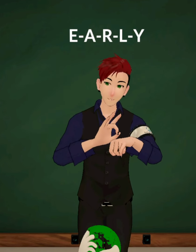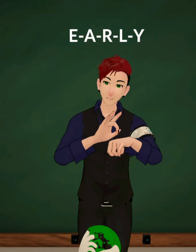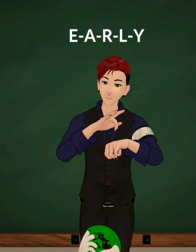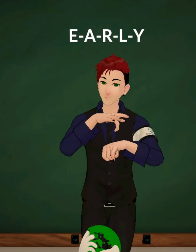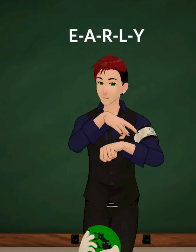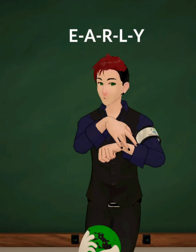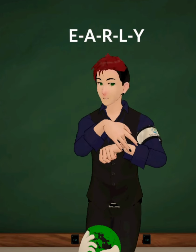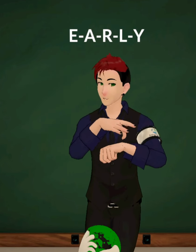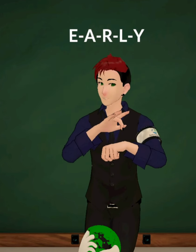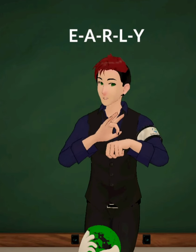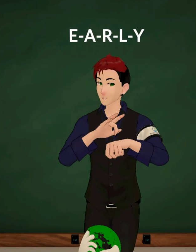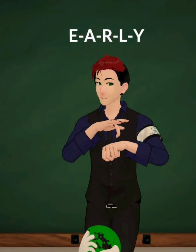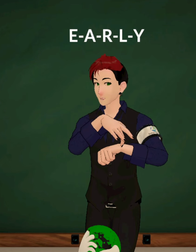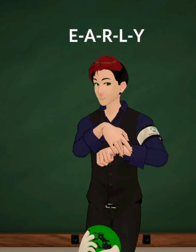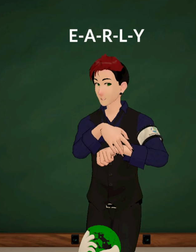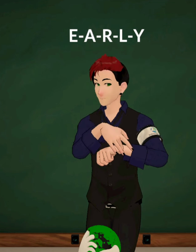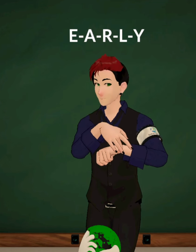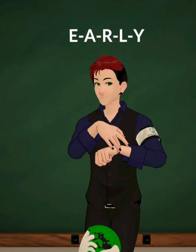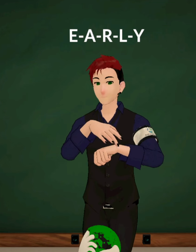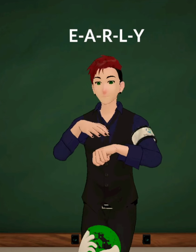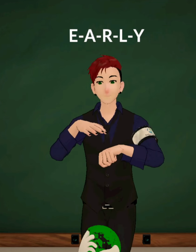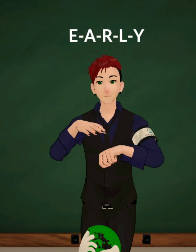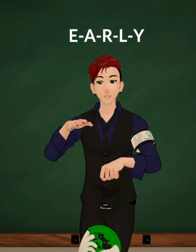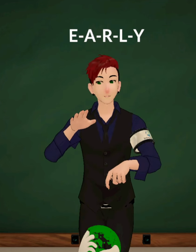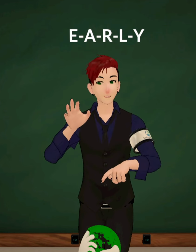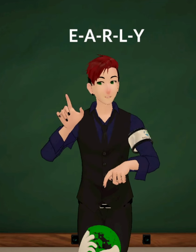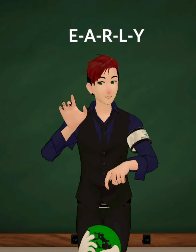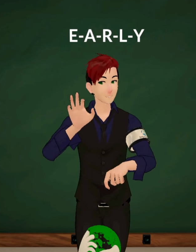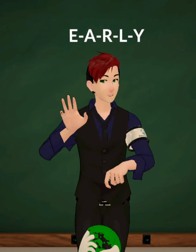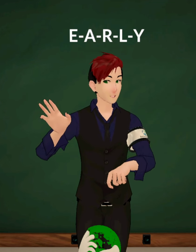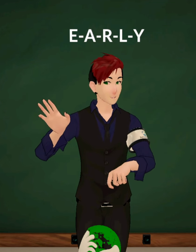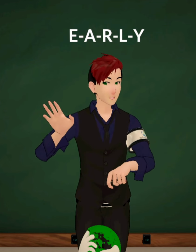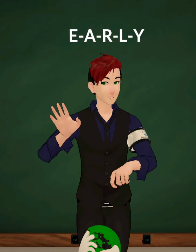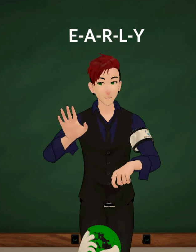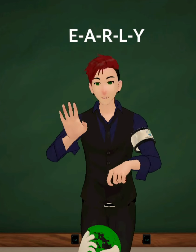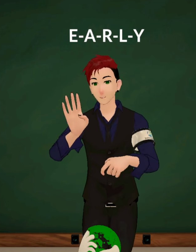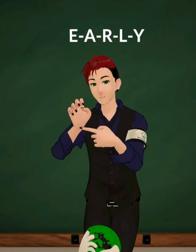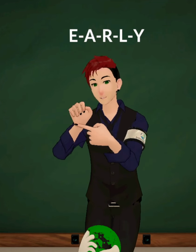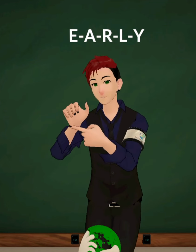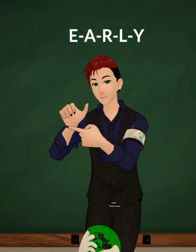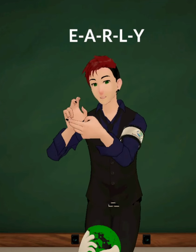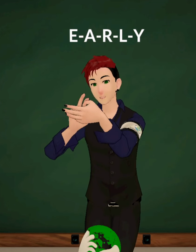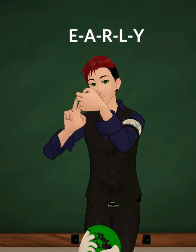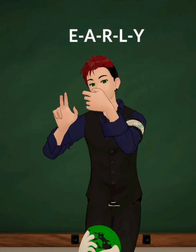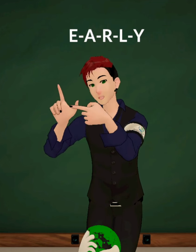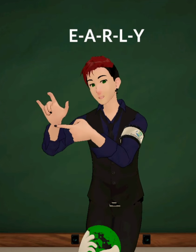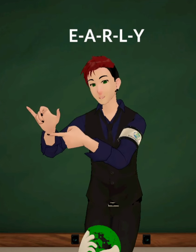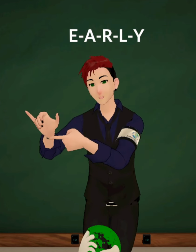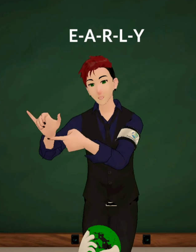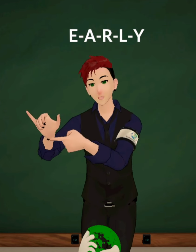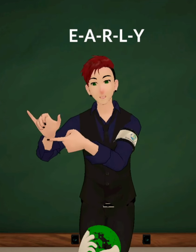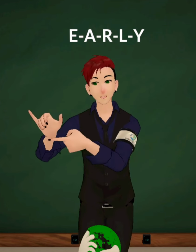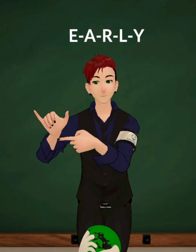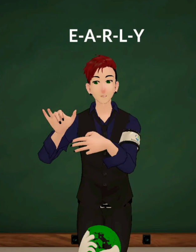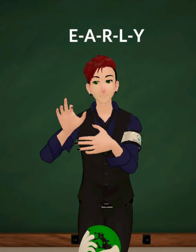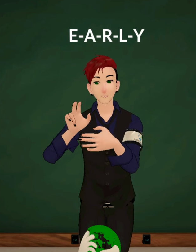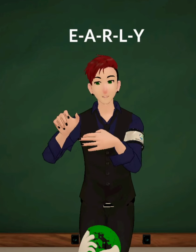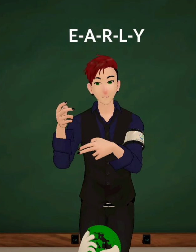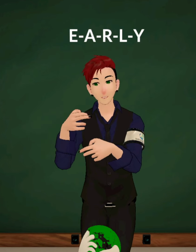it over your fist on your other hand. But there is actually a lexicalized sign for it. It's EARLY, which is kind of hard to do